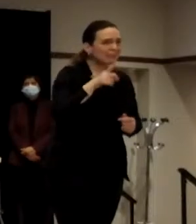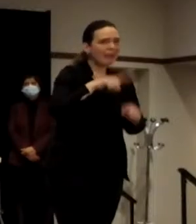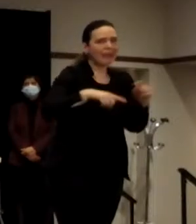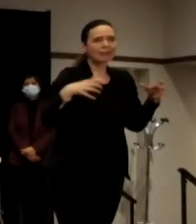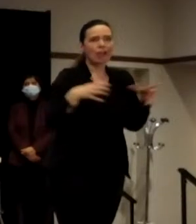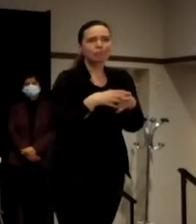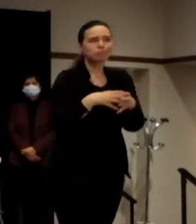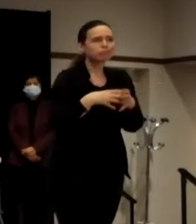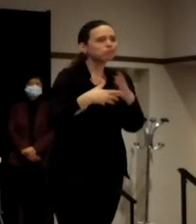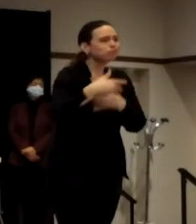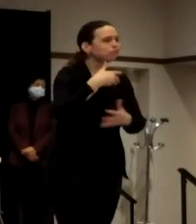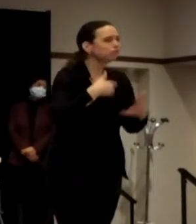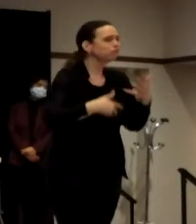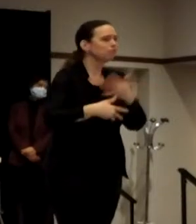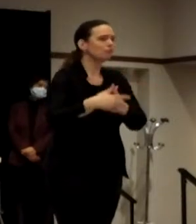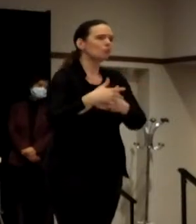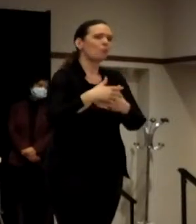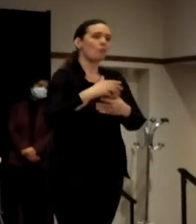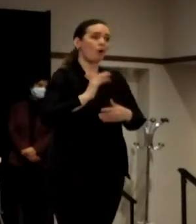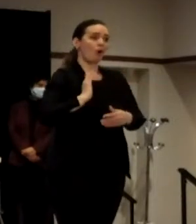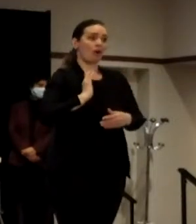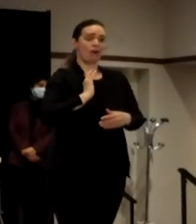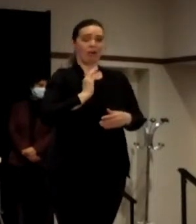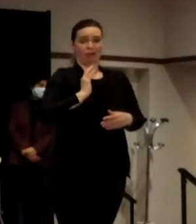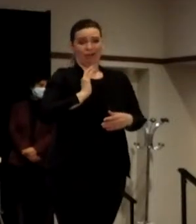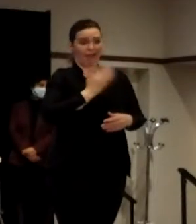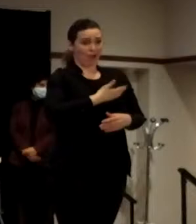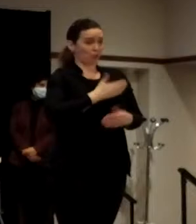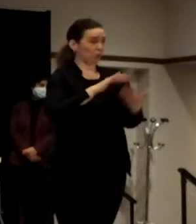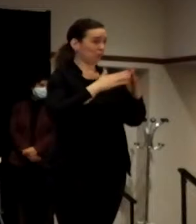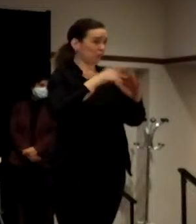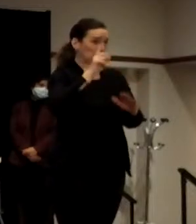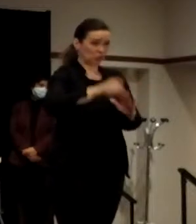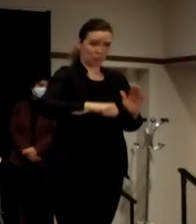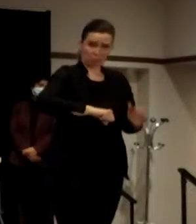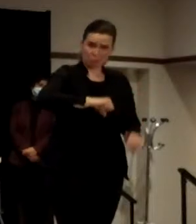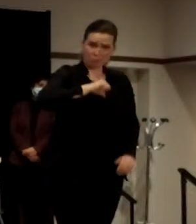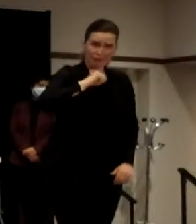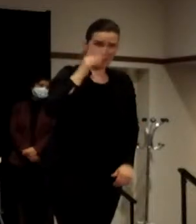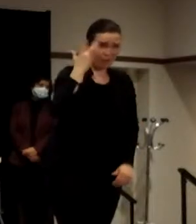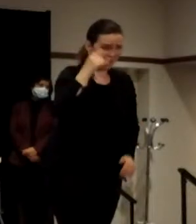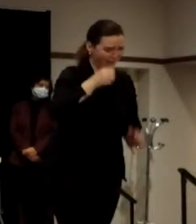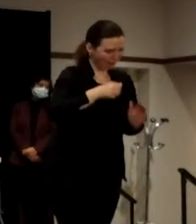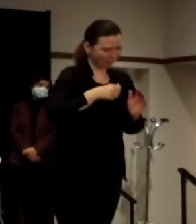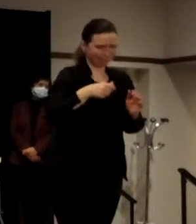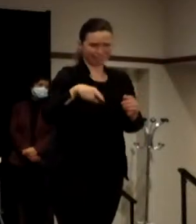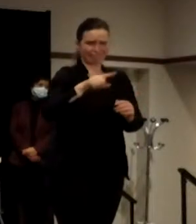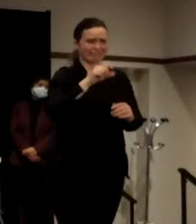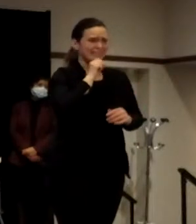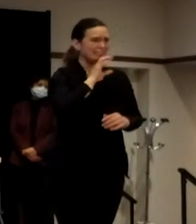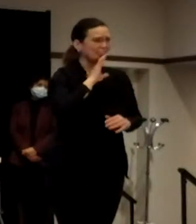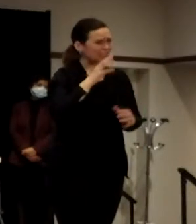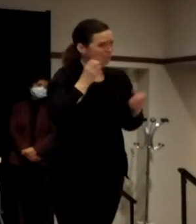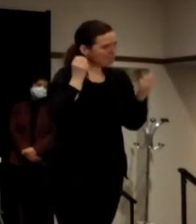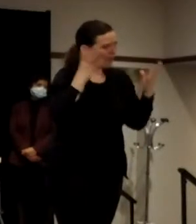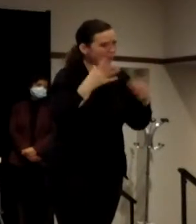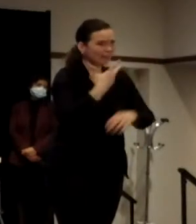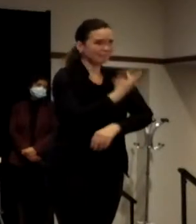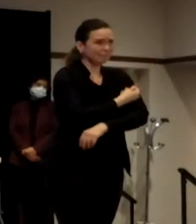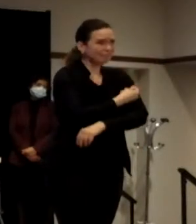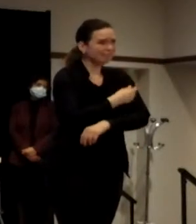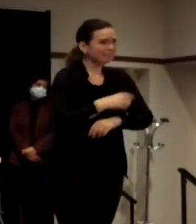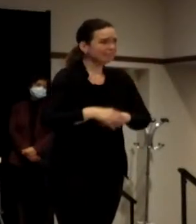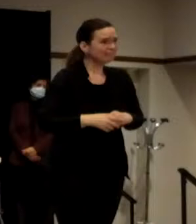should all be very happy with. Do you think the state should start opening up more eligible groups? I think we're